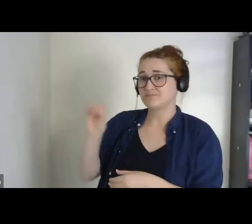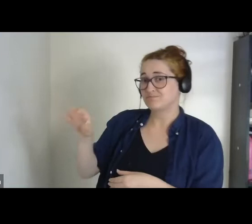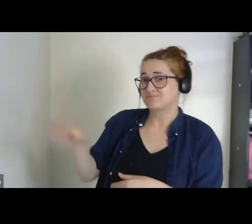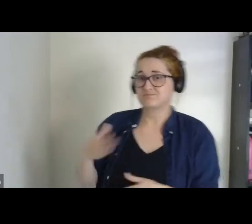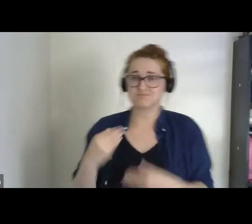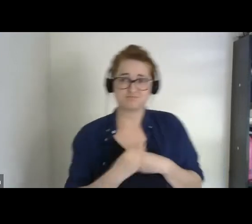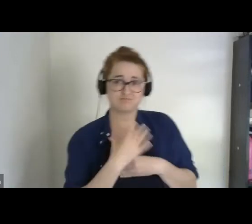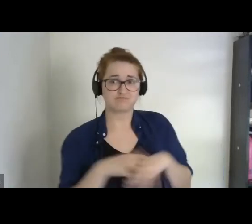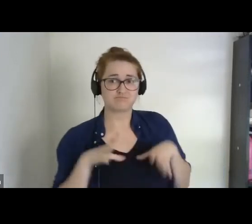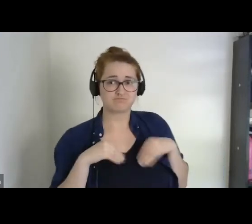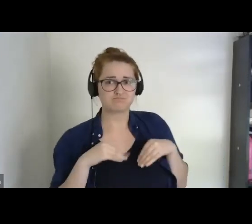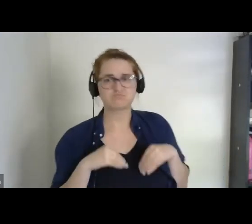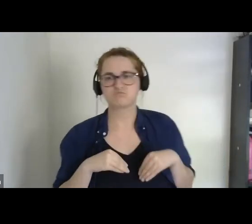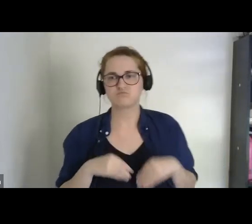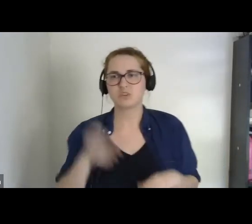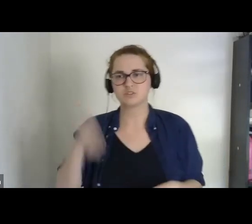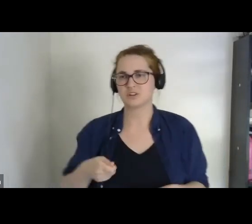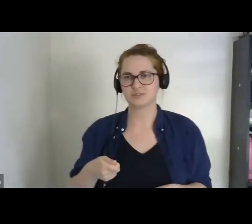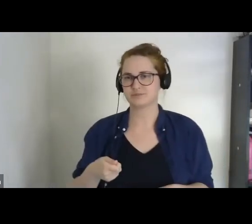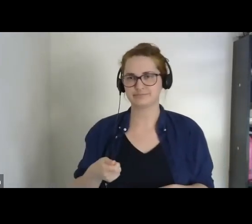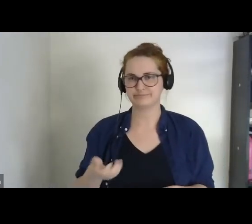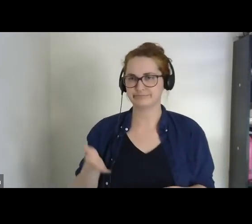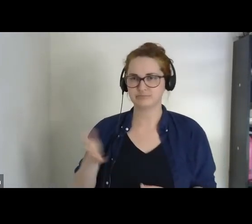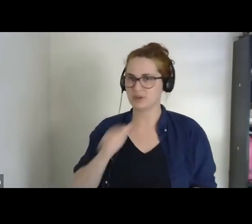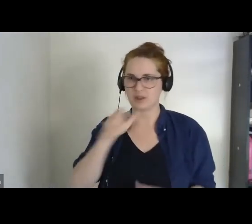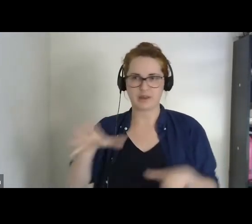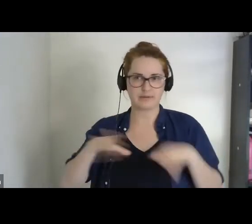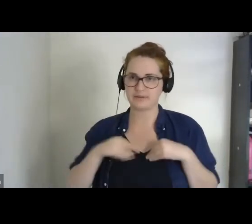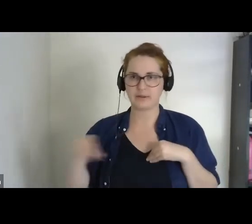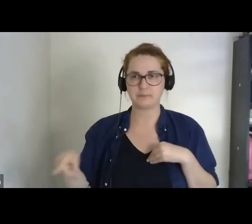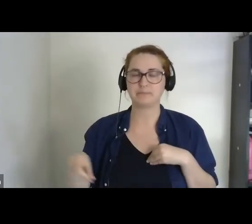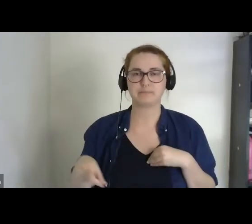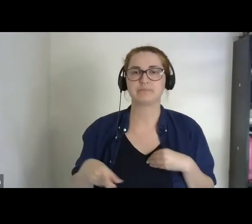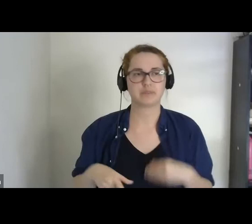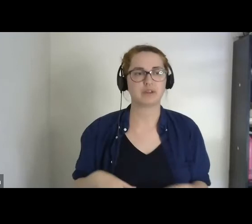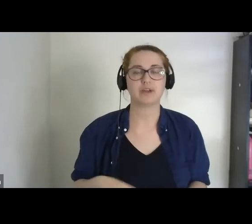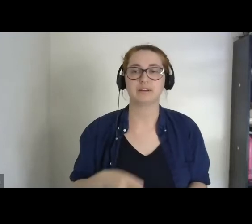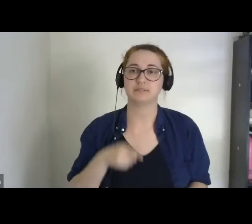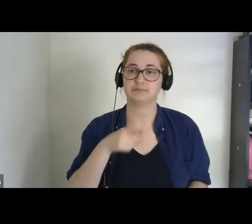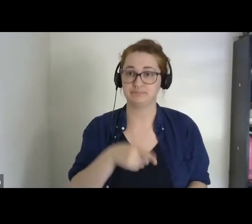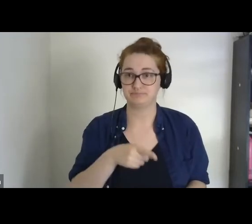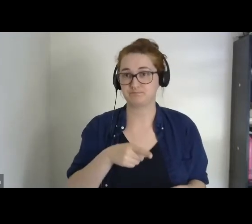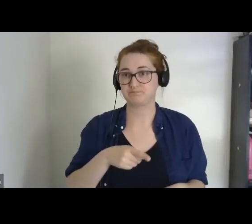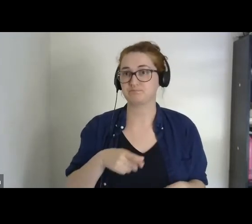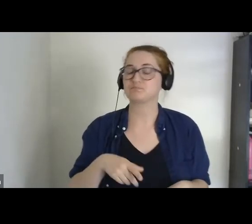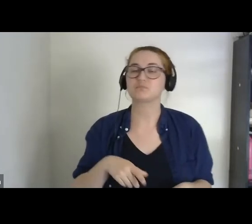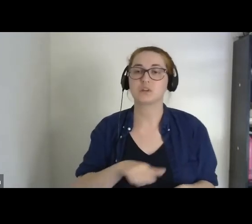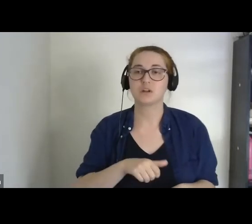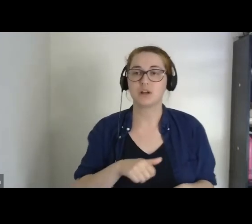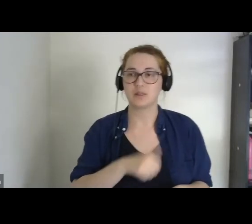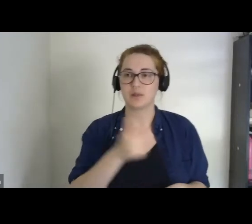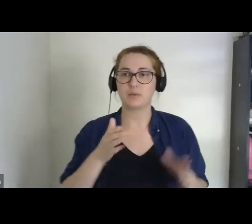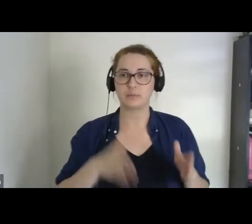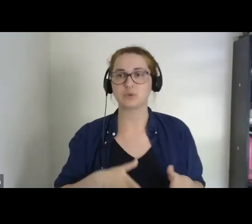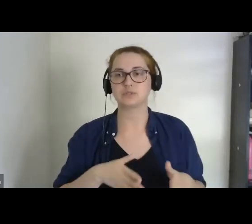to the Court of Appeal for Ontario and argued that the trial judge failed to sufficiently